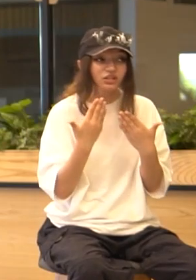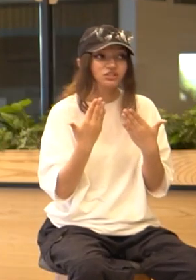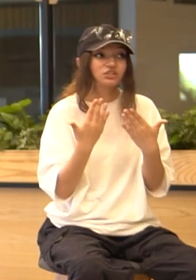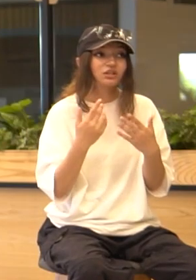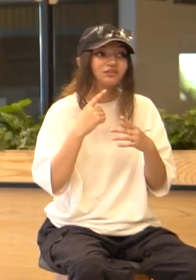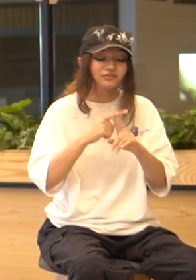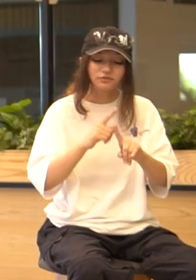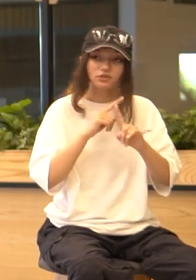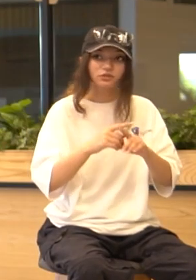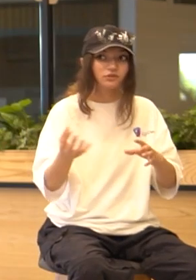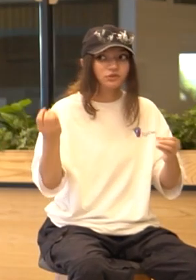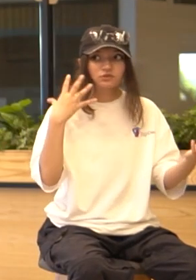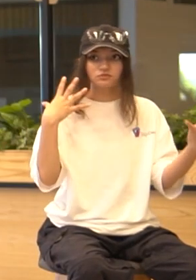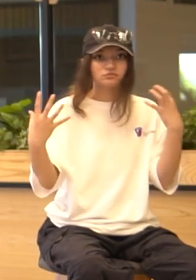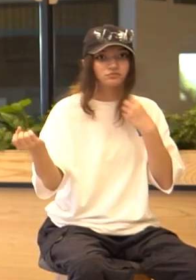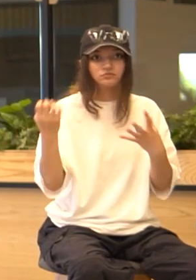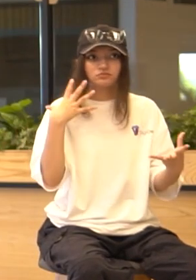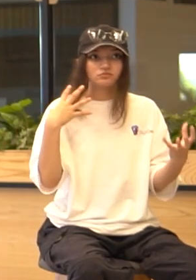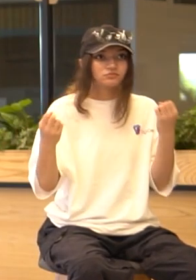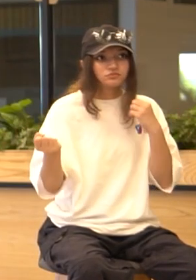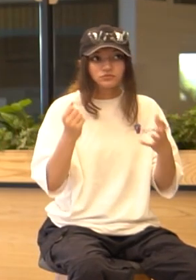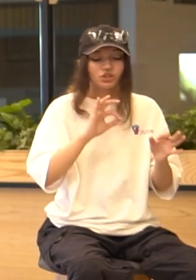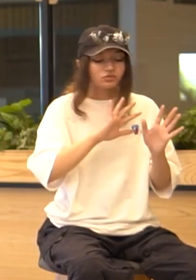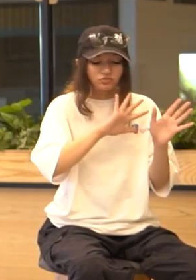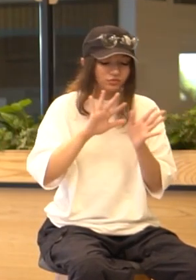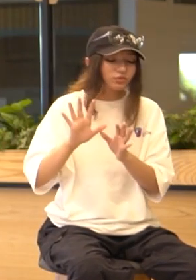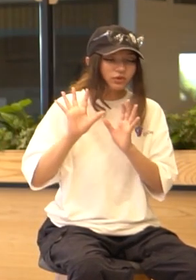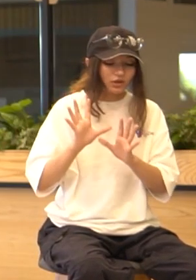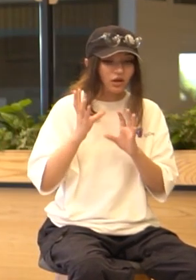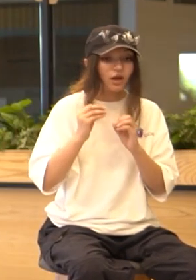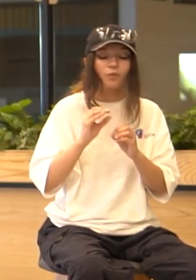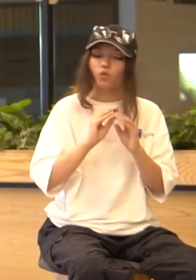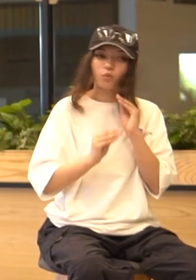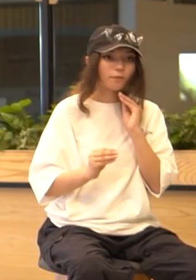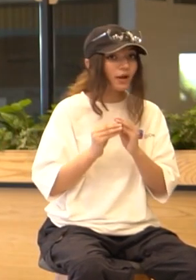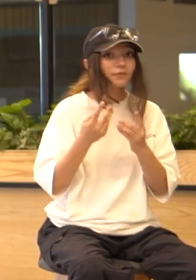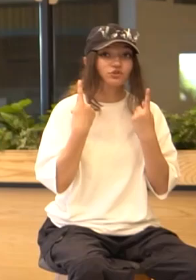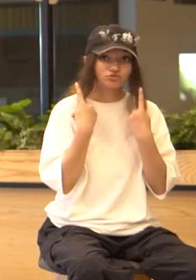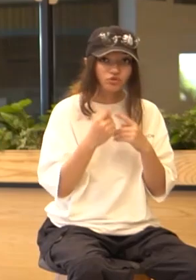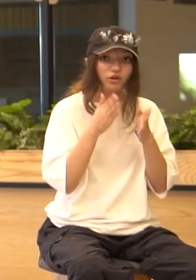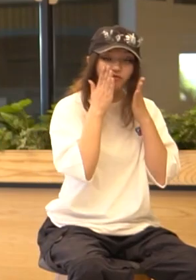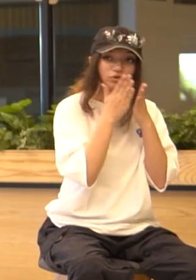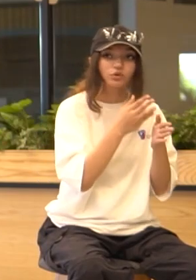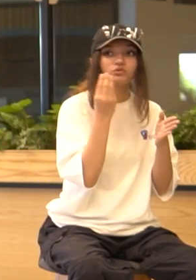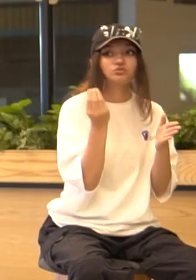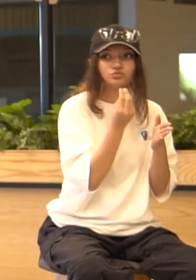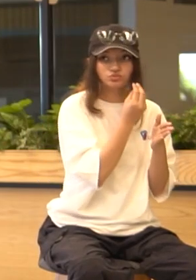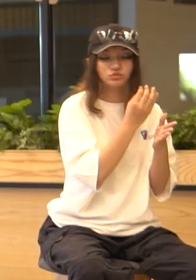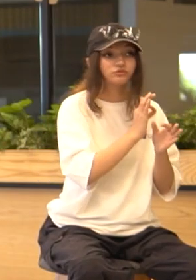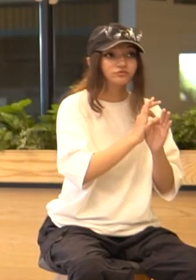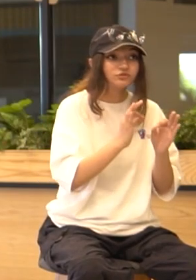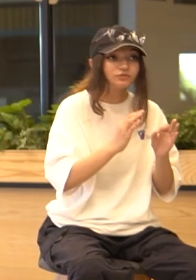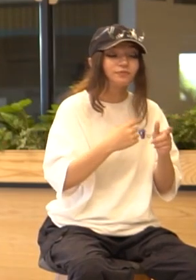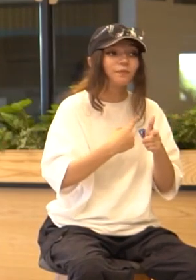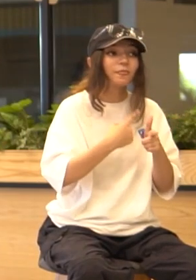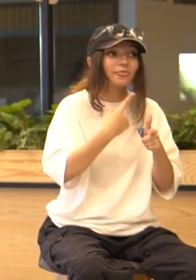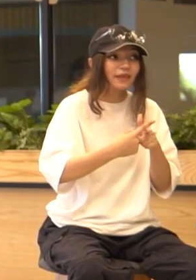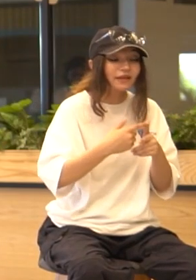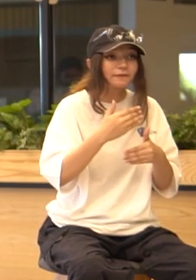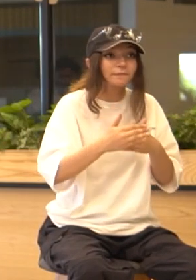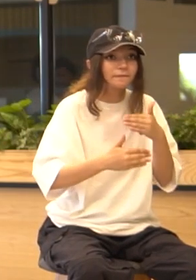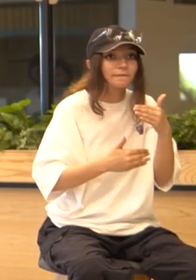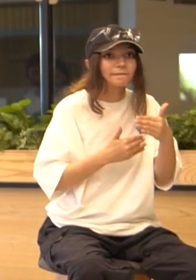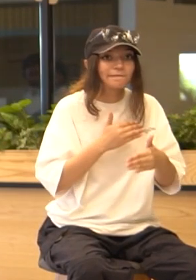to be done. So I had to carve out time to work on this project. But eventually I did get the hang of